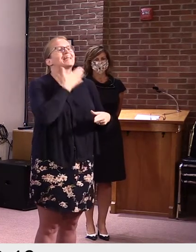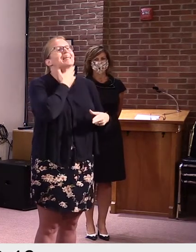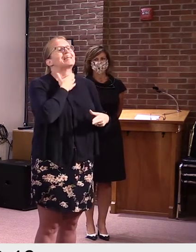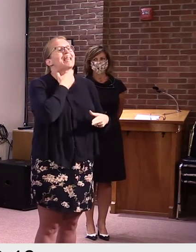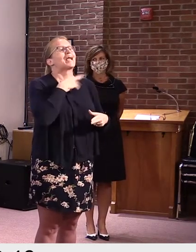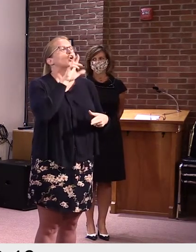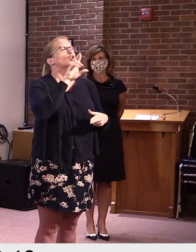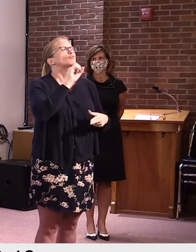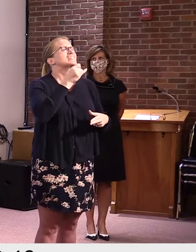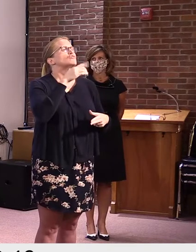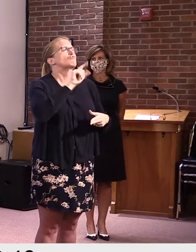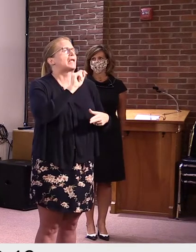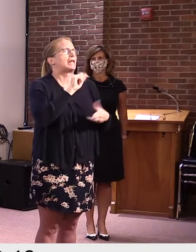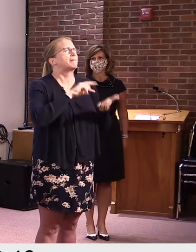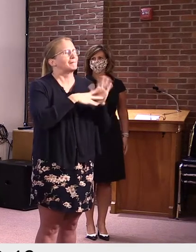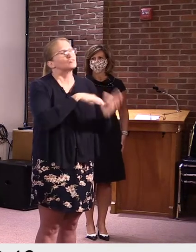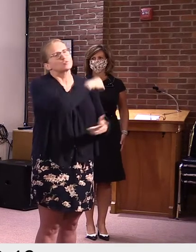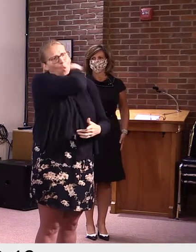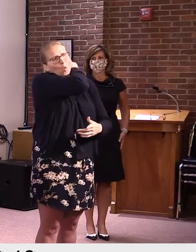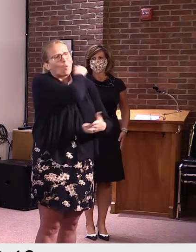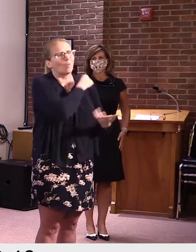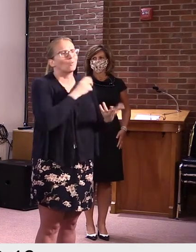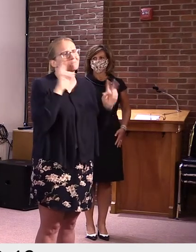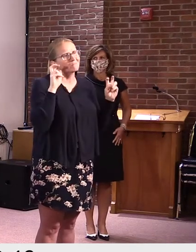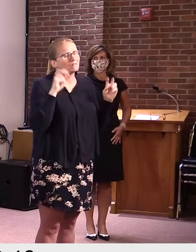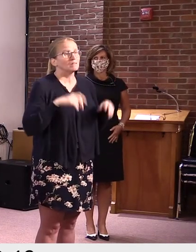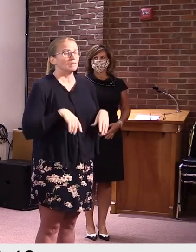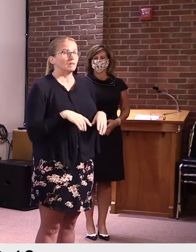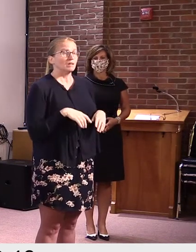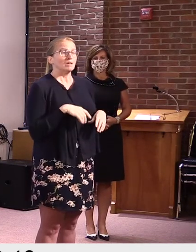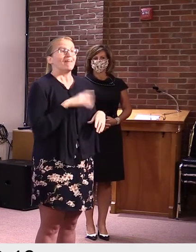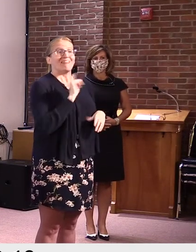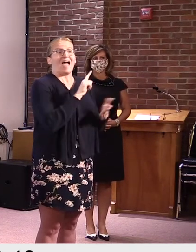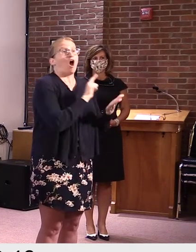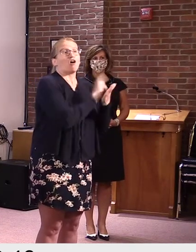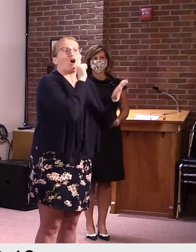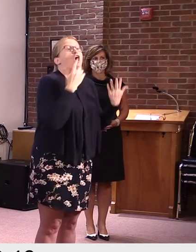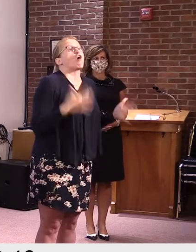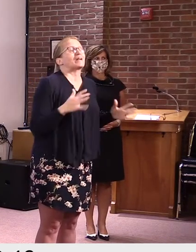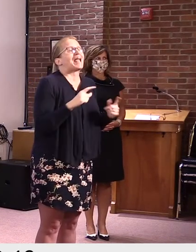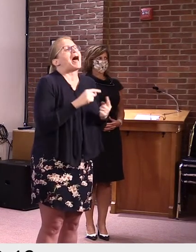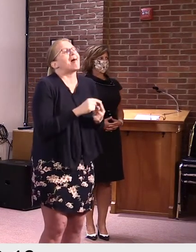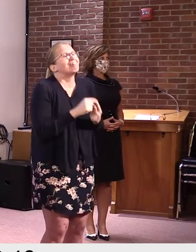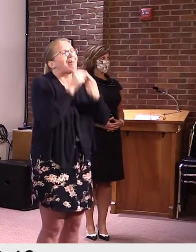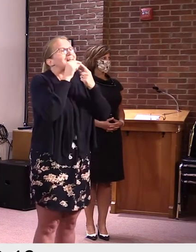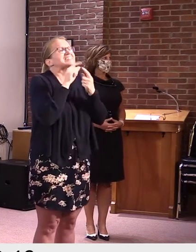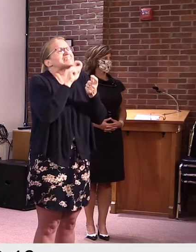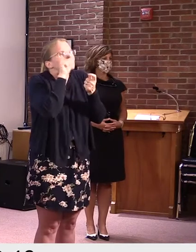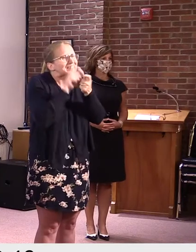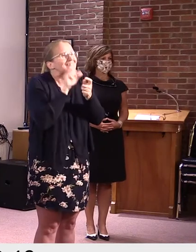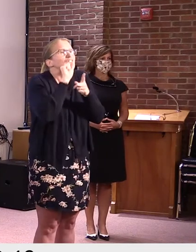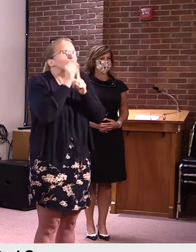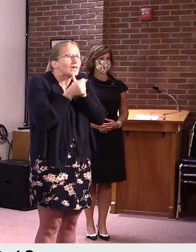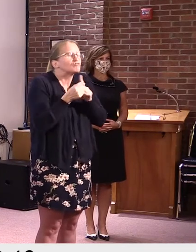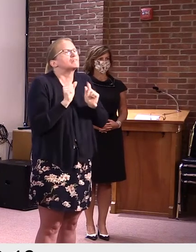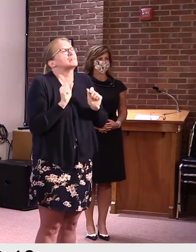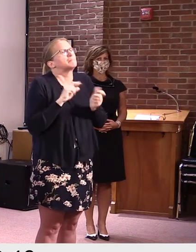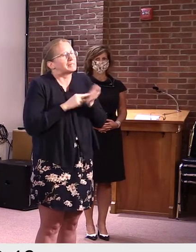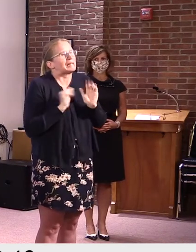more of a pejorative term. Unless certain circumstances are met. It is important for the public to understand